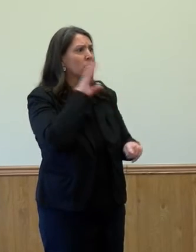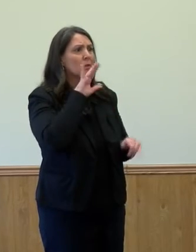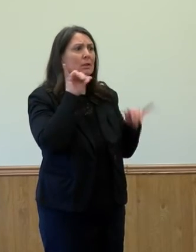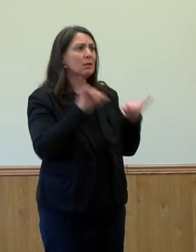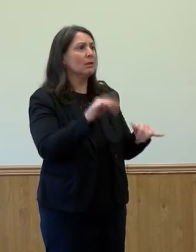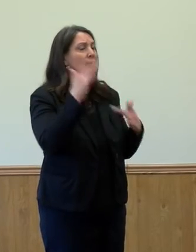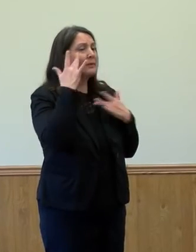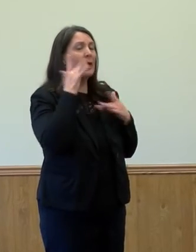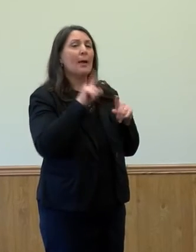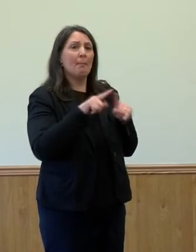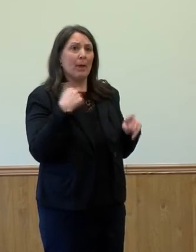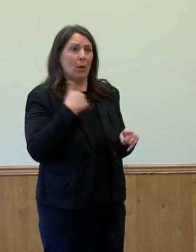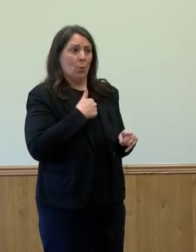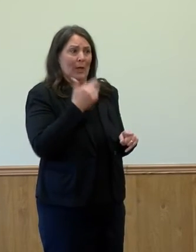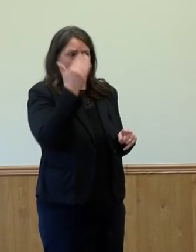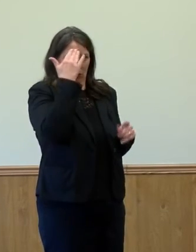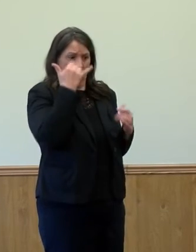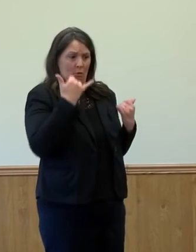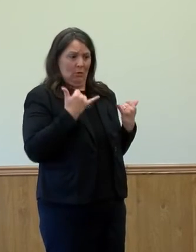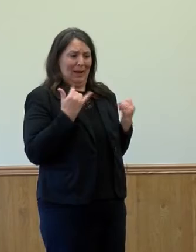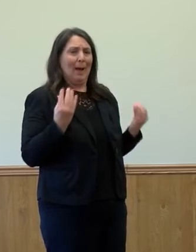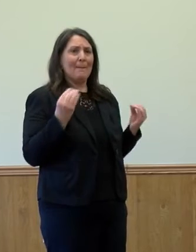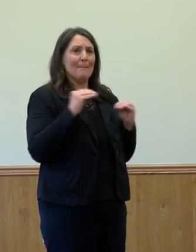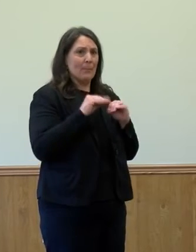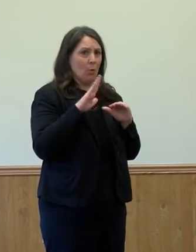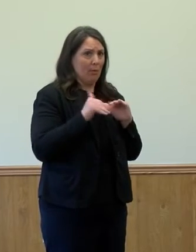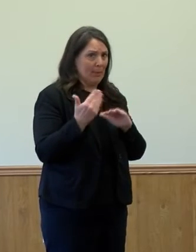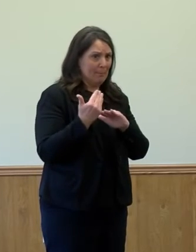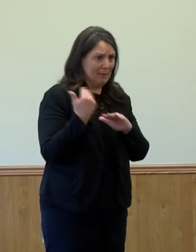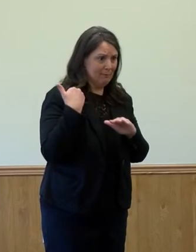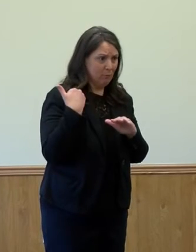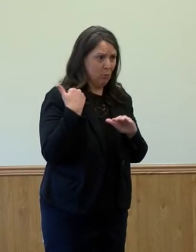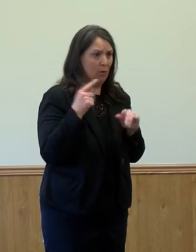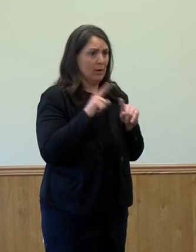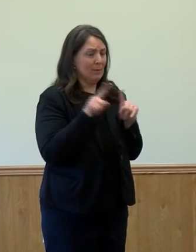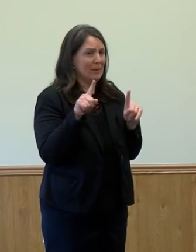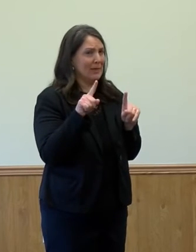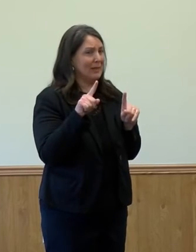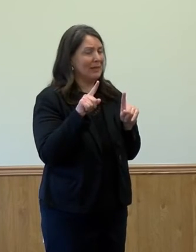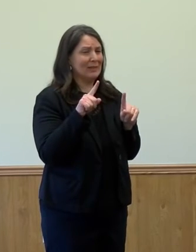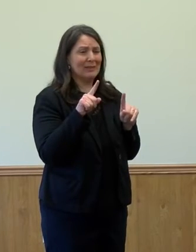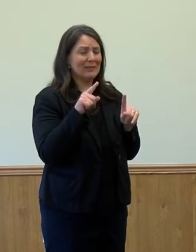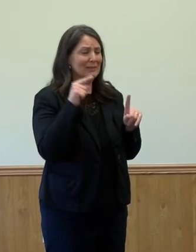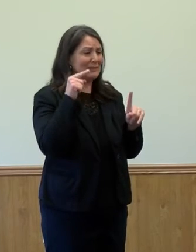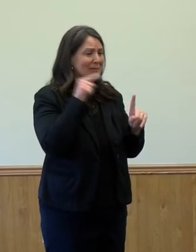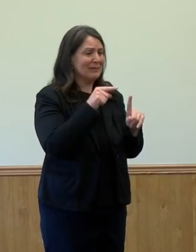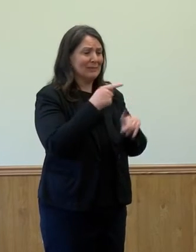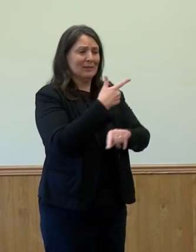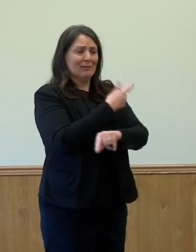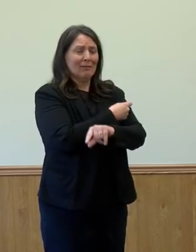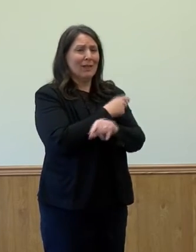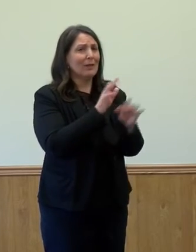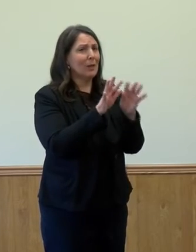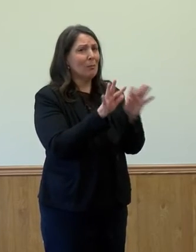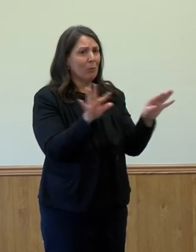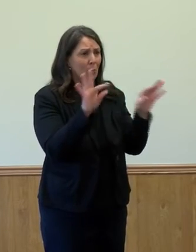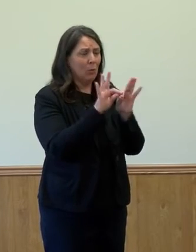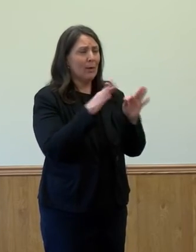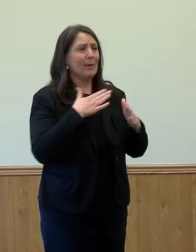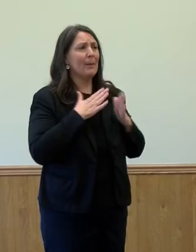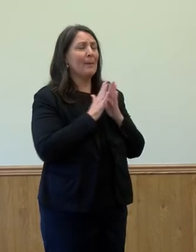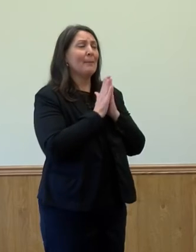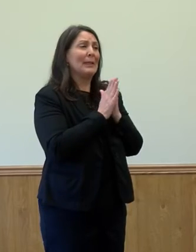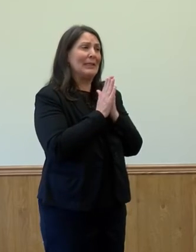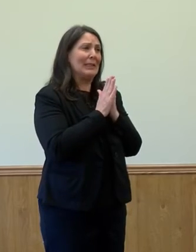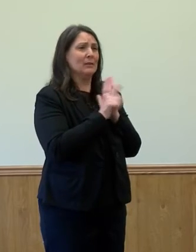did, when these vaccines were first issued, but those boosters are really important, and so again, we want to make sure everyone takes the opportunity to get those